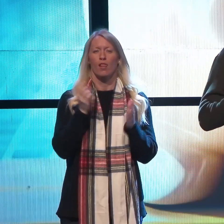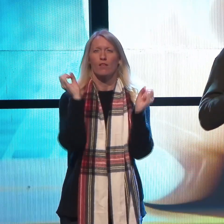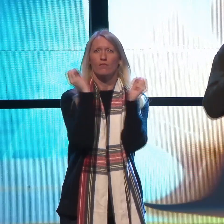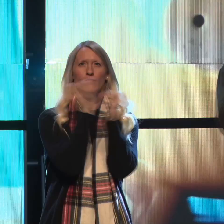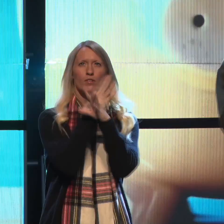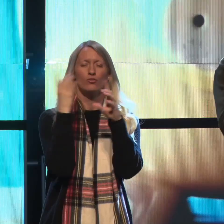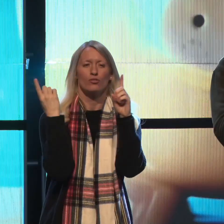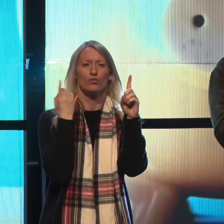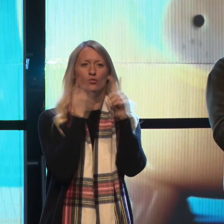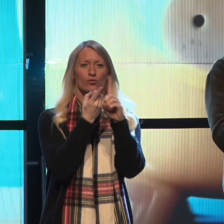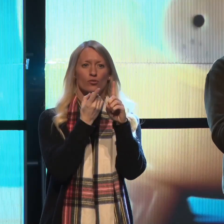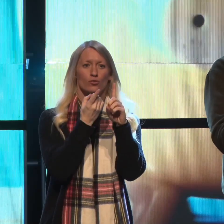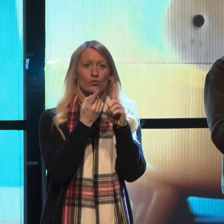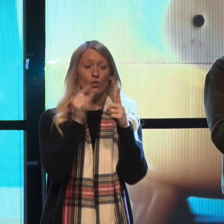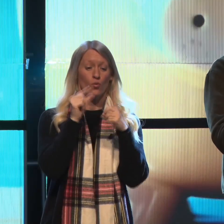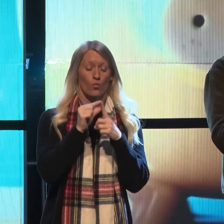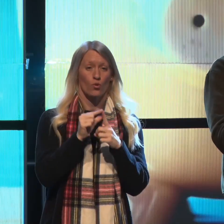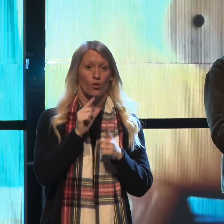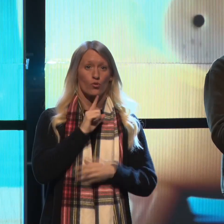about what could be.